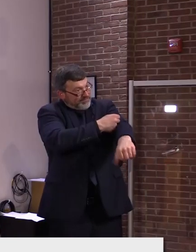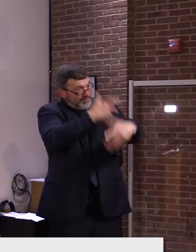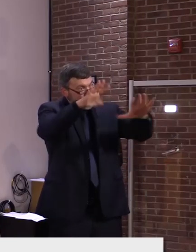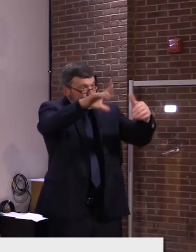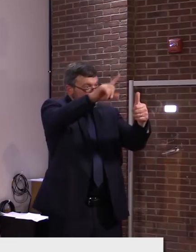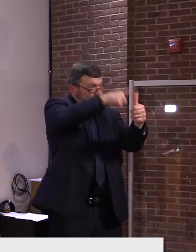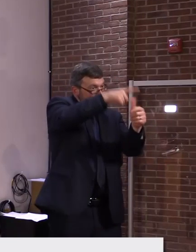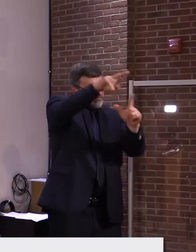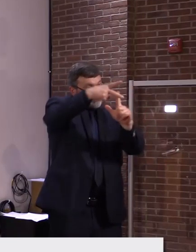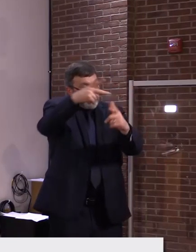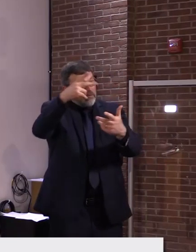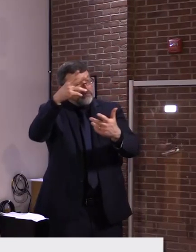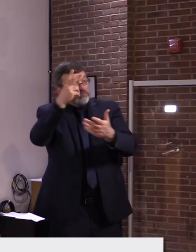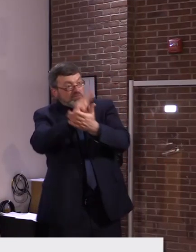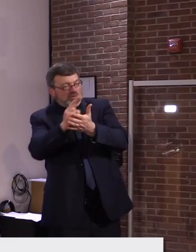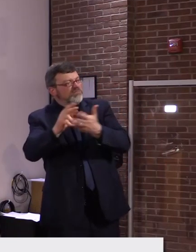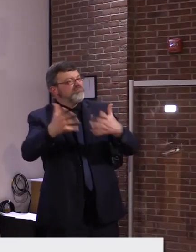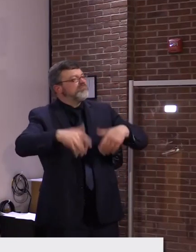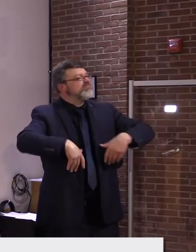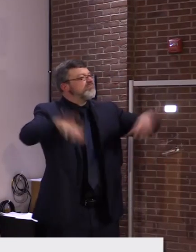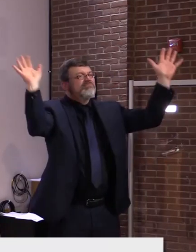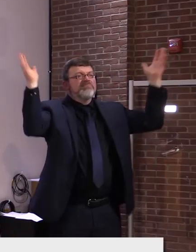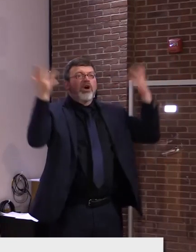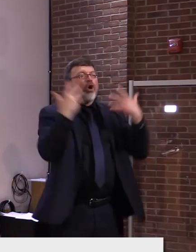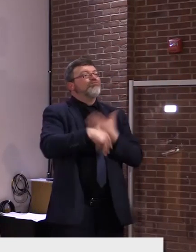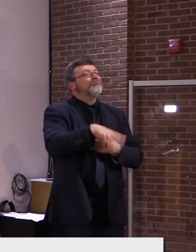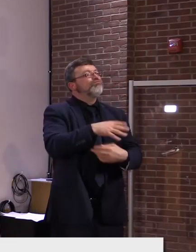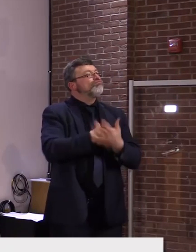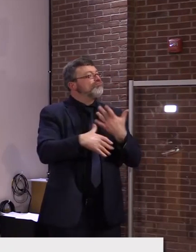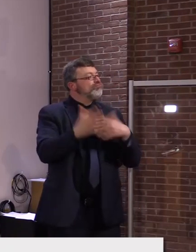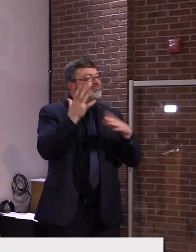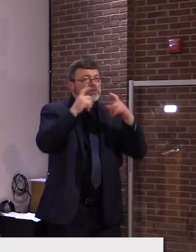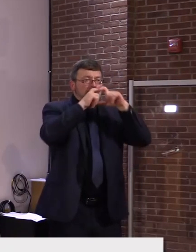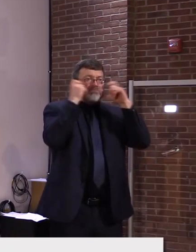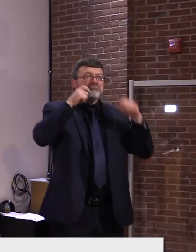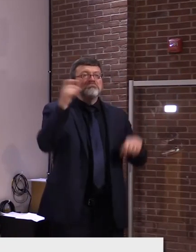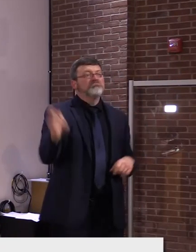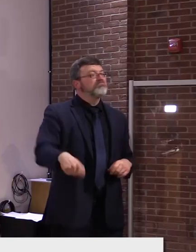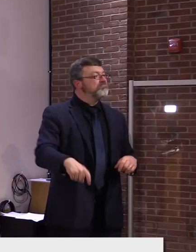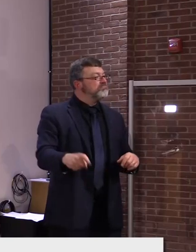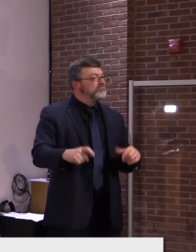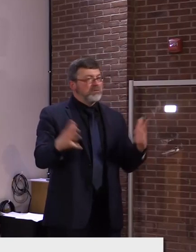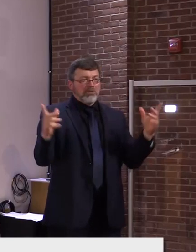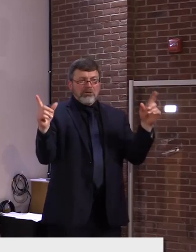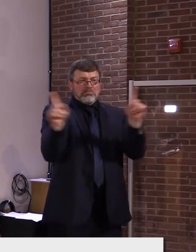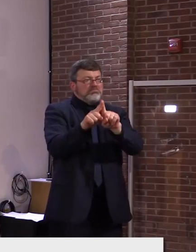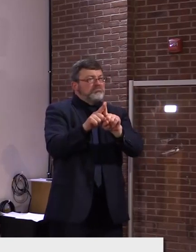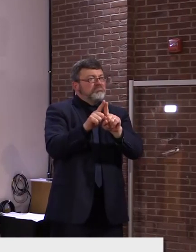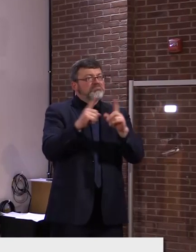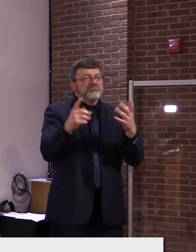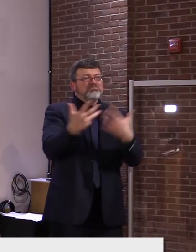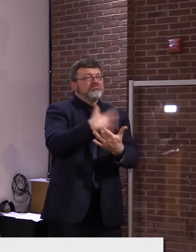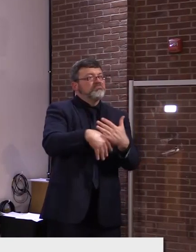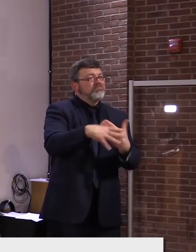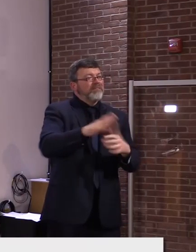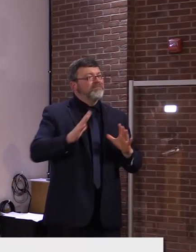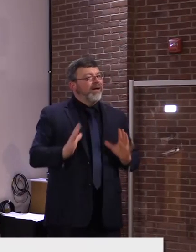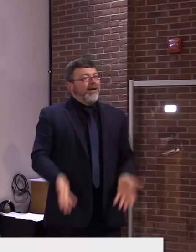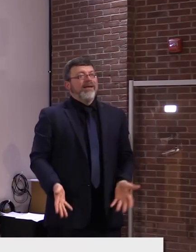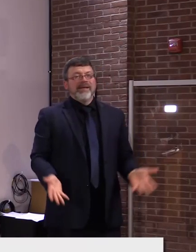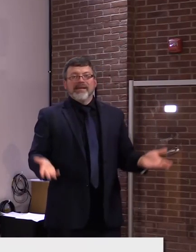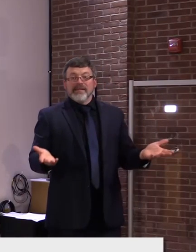off, and there's no need to physically distance. As they have throughout the history of vaccine-preventable diseases,